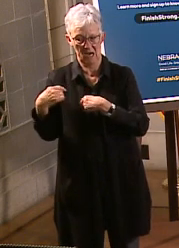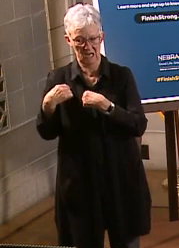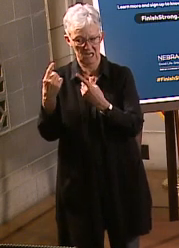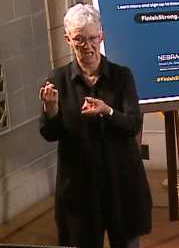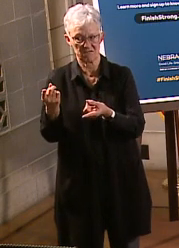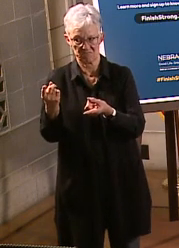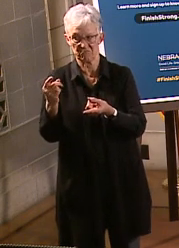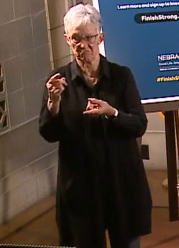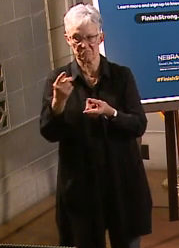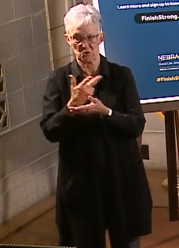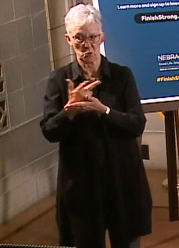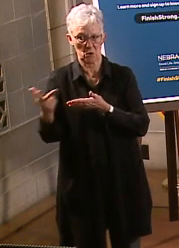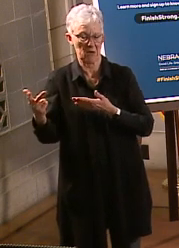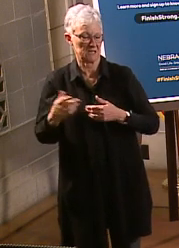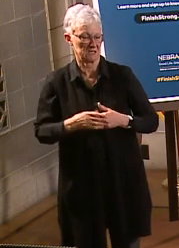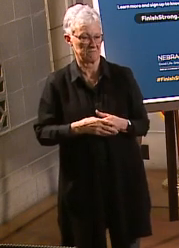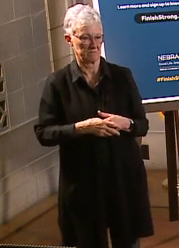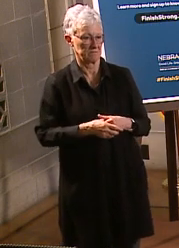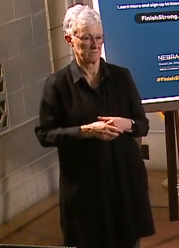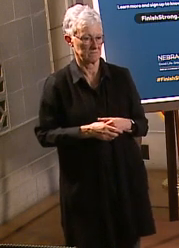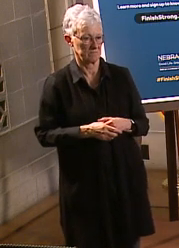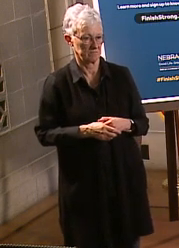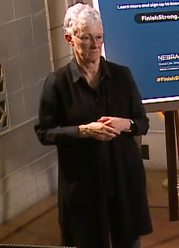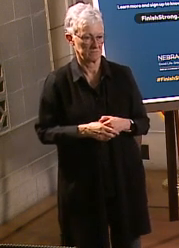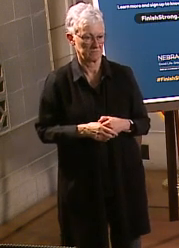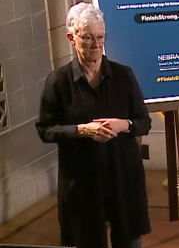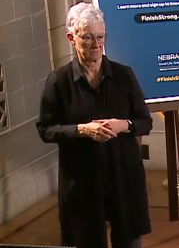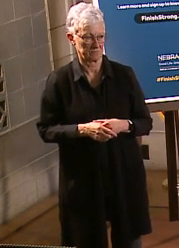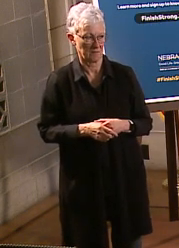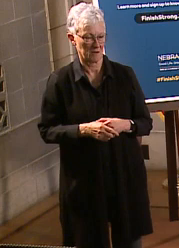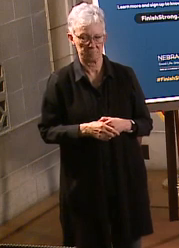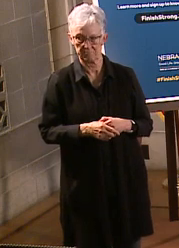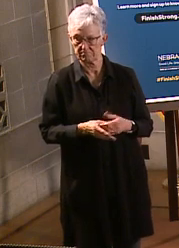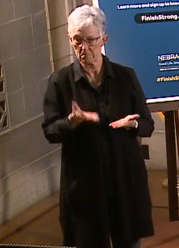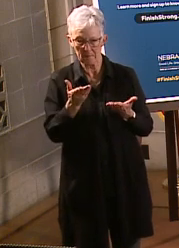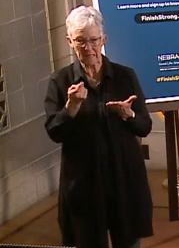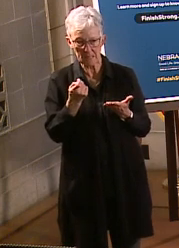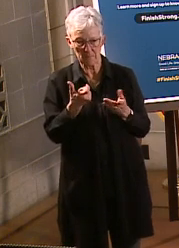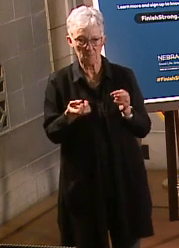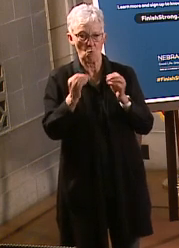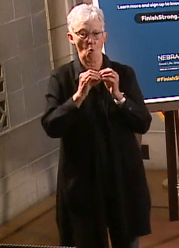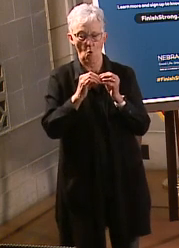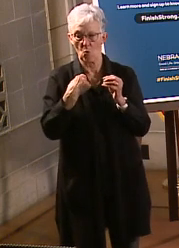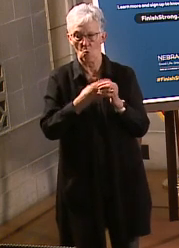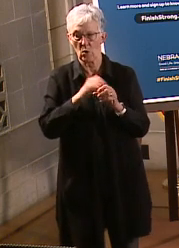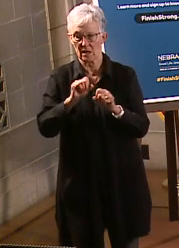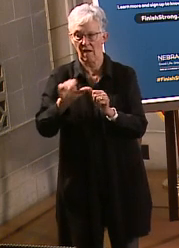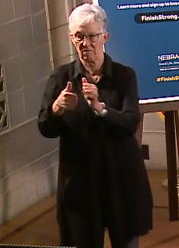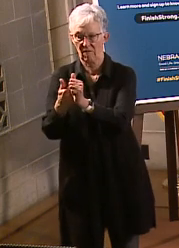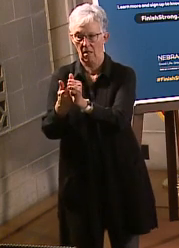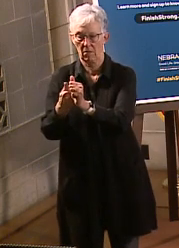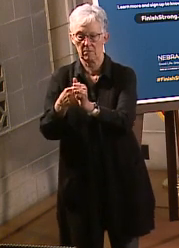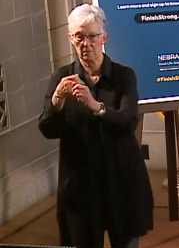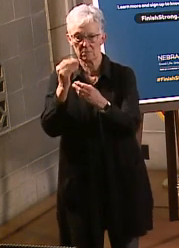it's been 5,700 doses a week for the last 2 weeks. Maybe a little bit higher than that, but we can follow up, Julie, and get you the exact